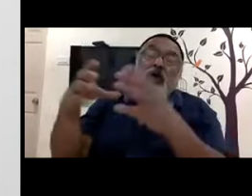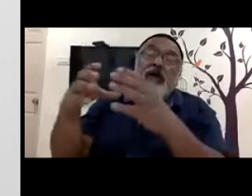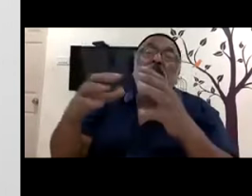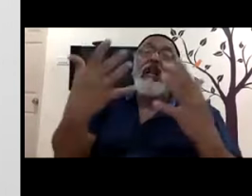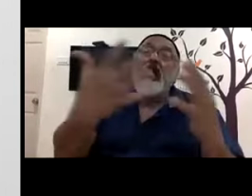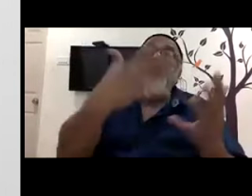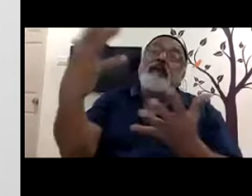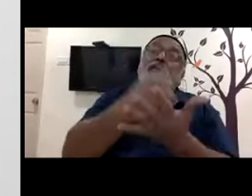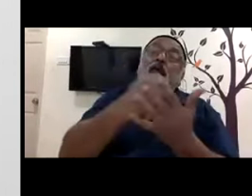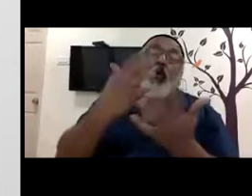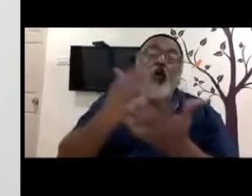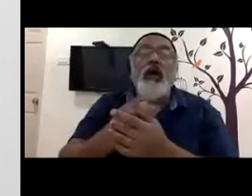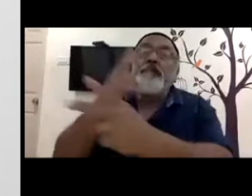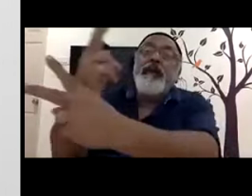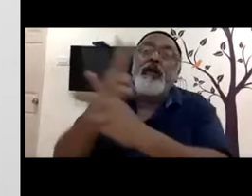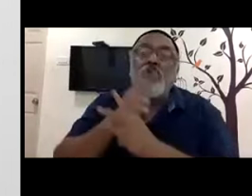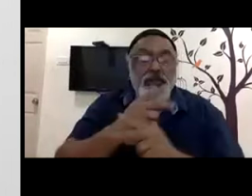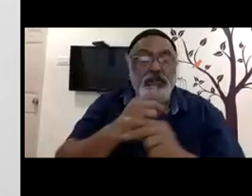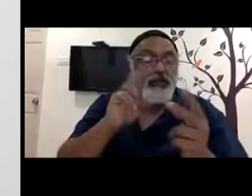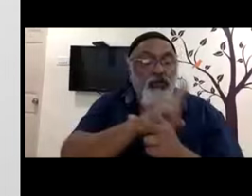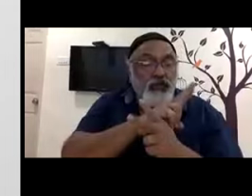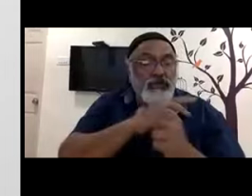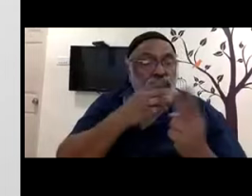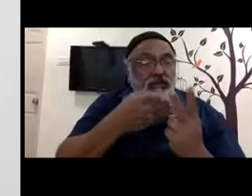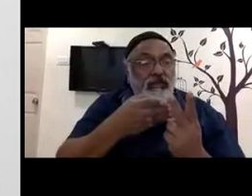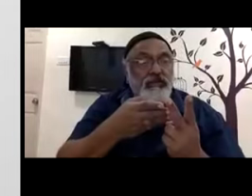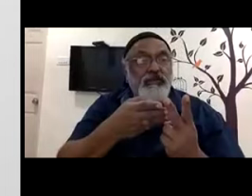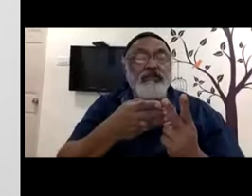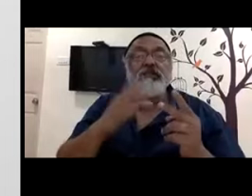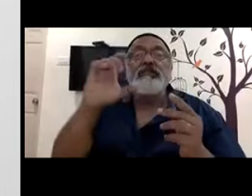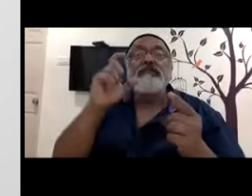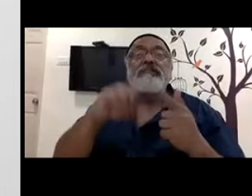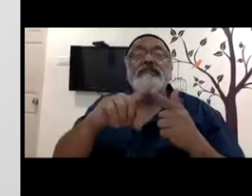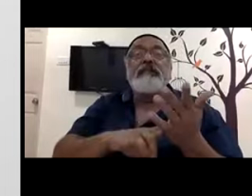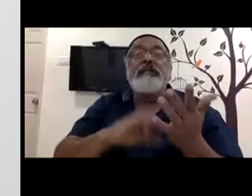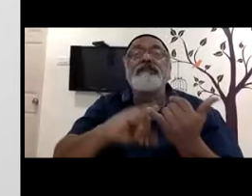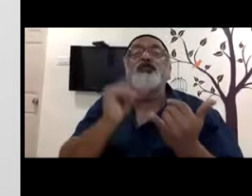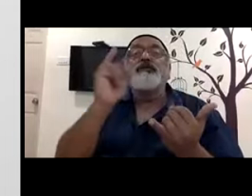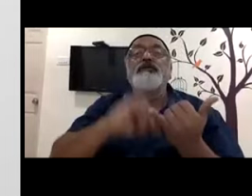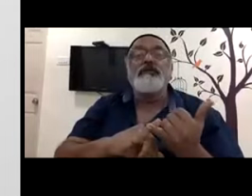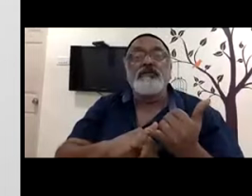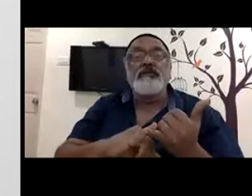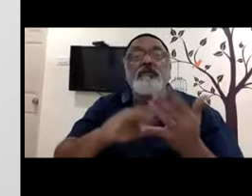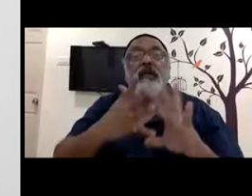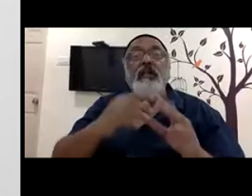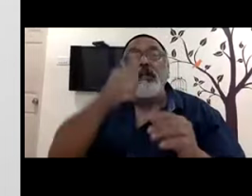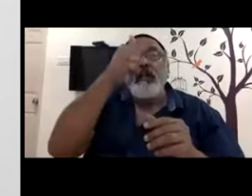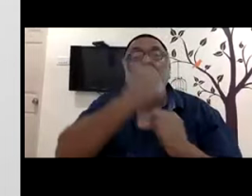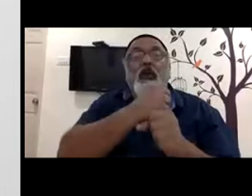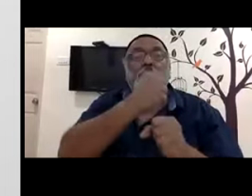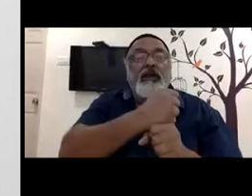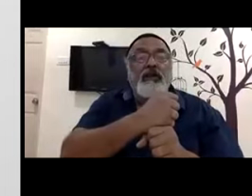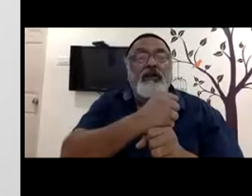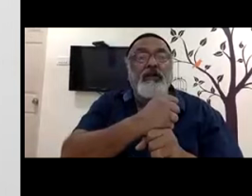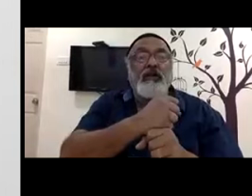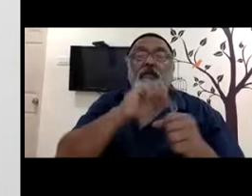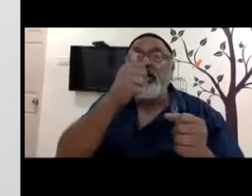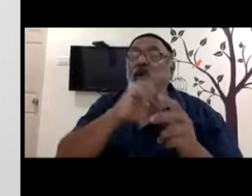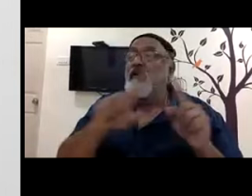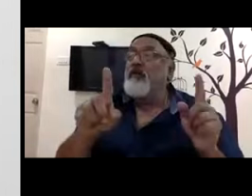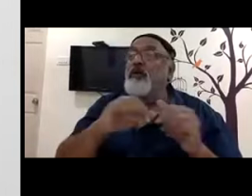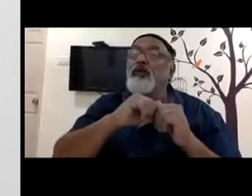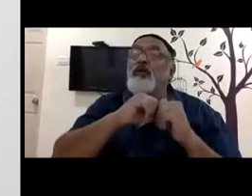individual, and you use it for your own research. For example, census is done by the Indian government. However, because it entails a